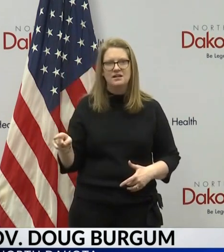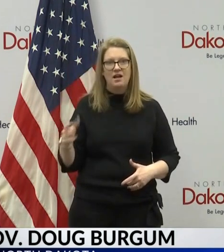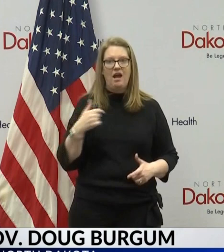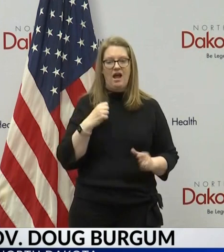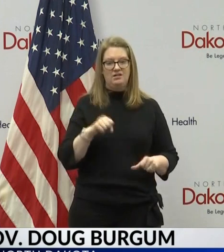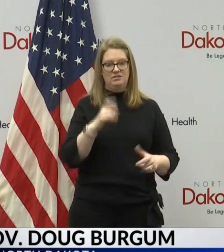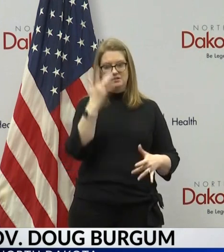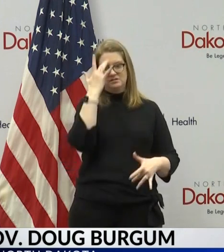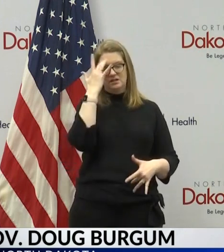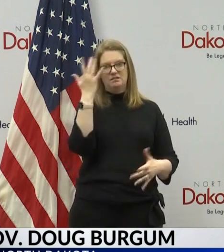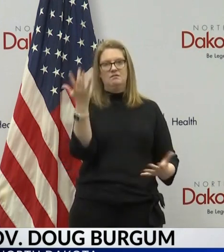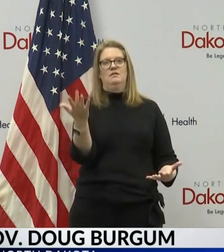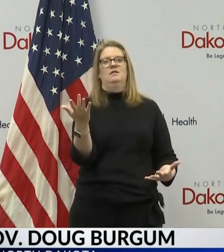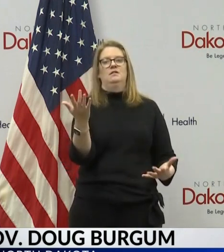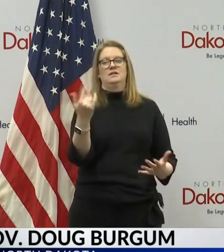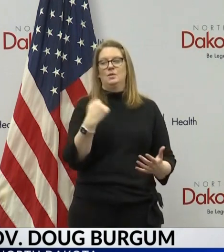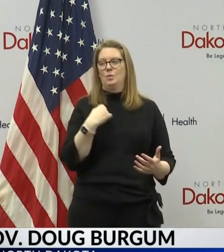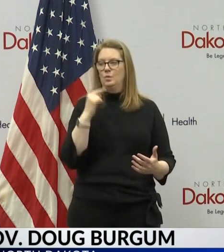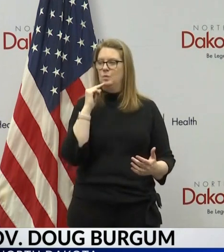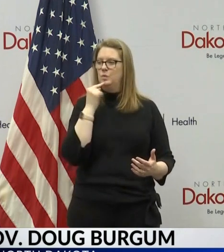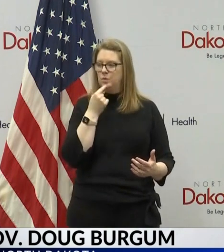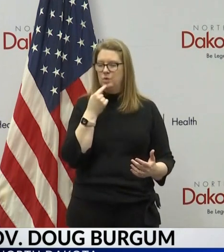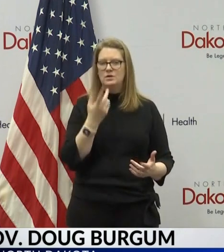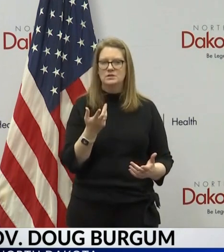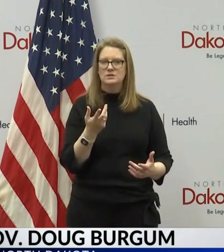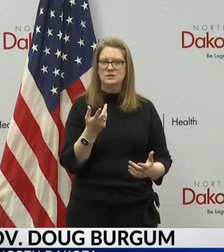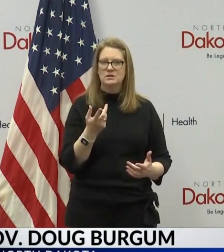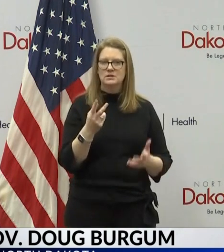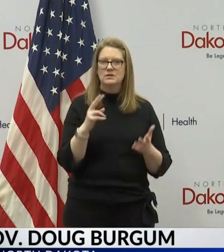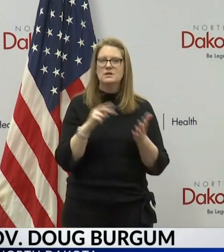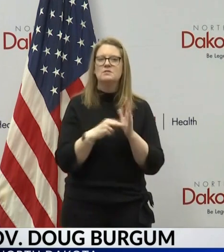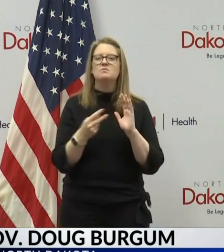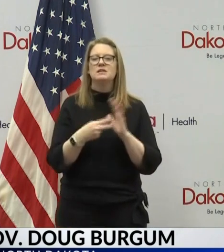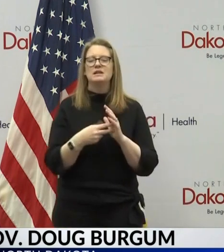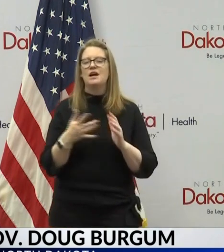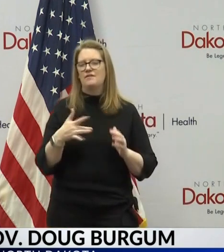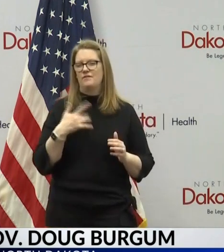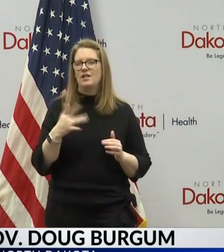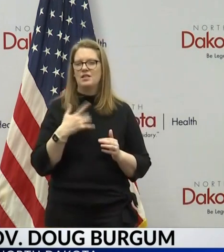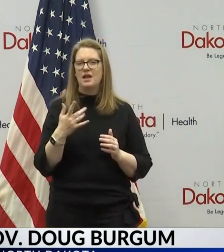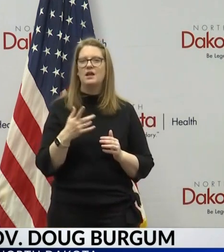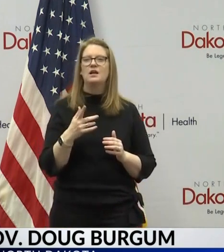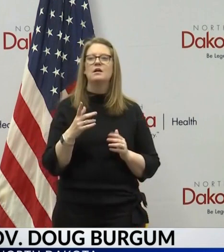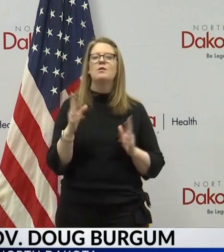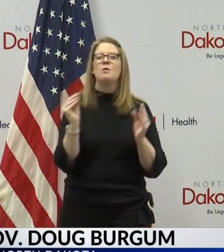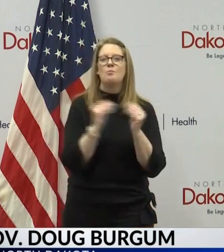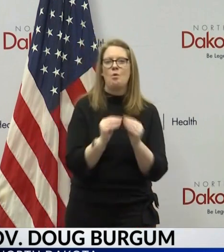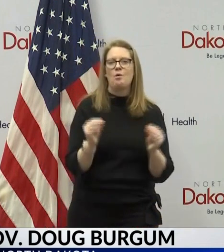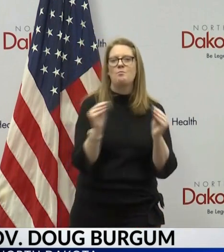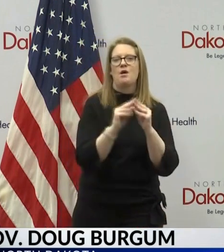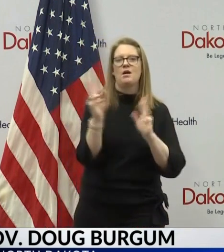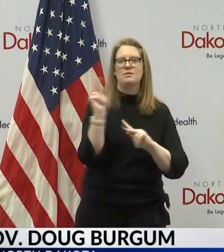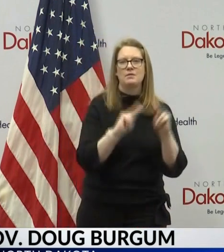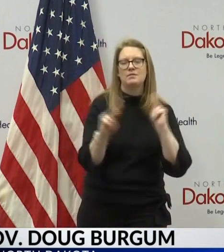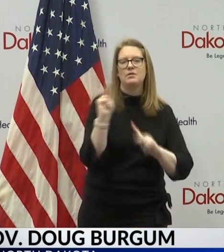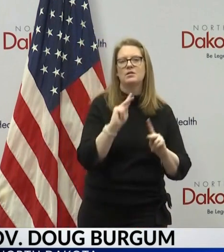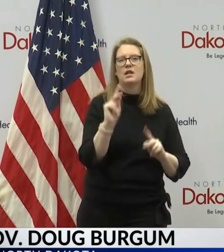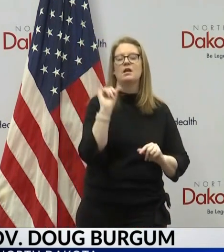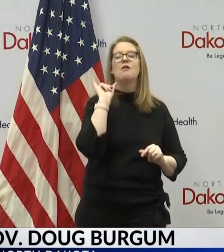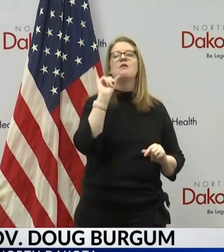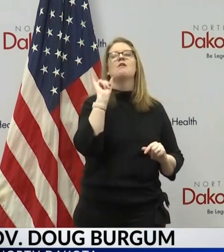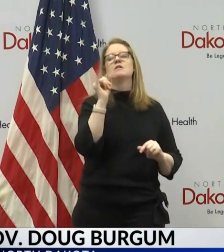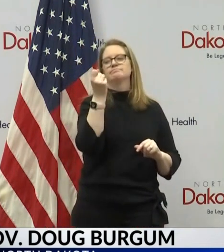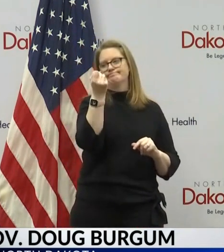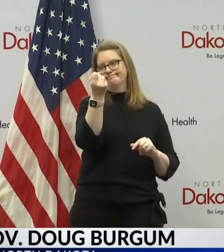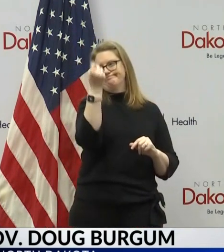is increased compliance for a period of time, and as people understand that they want to be part of the team that's slowing the